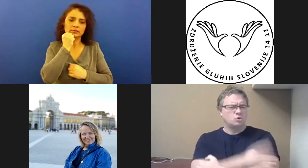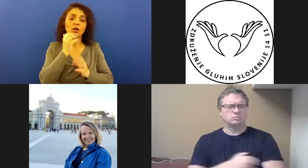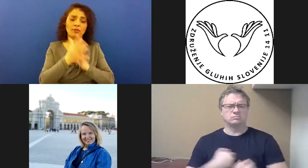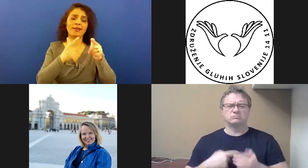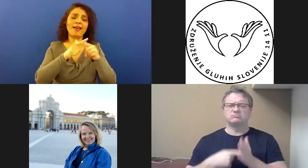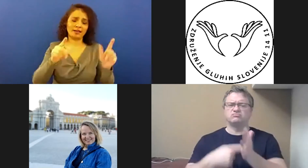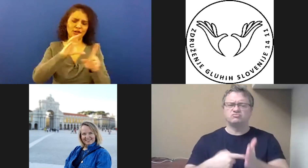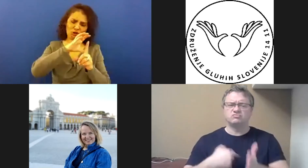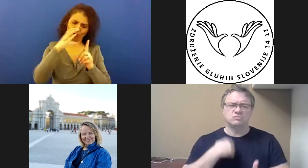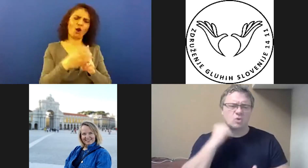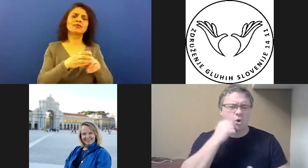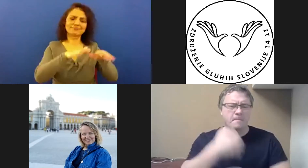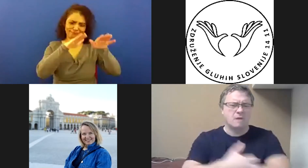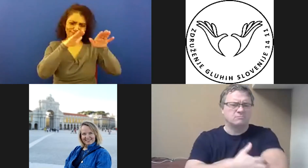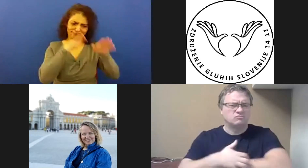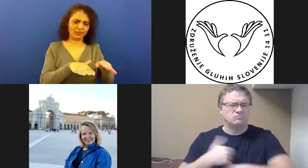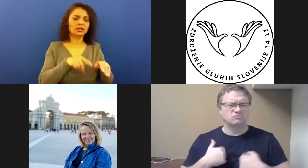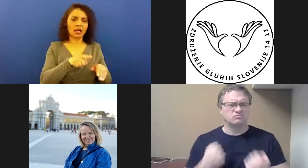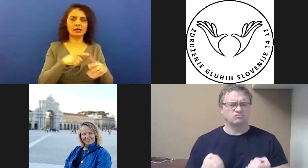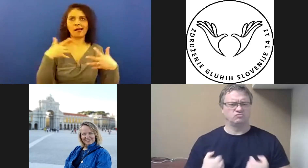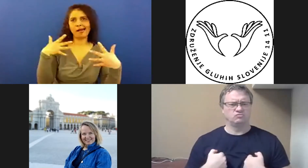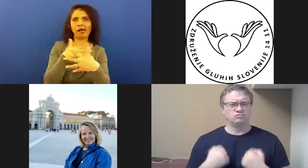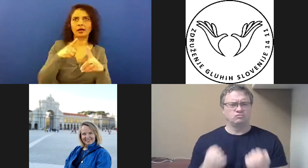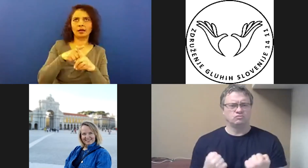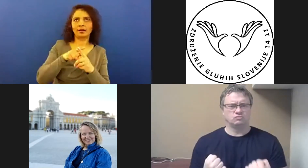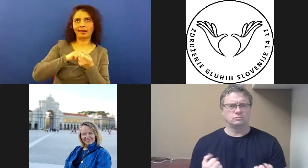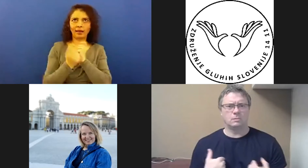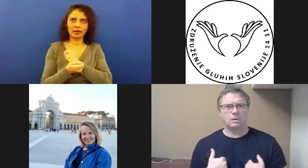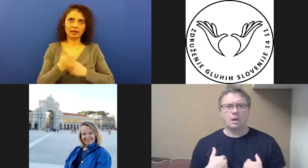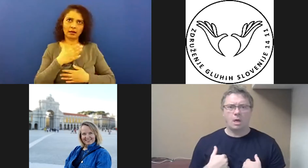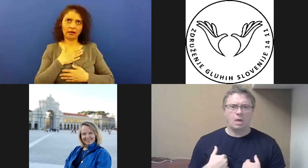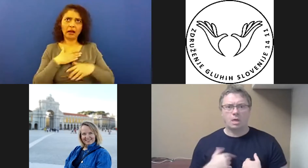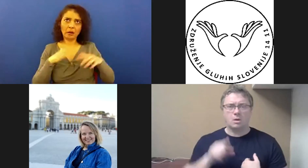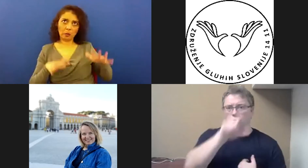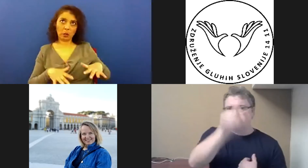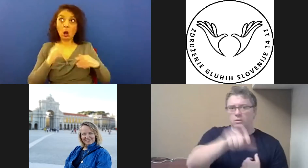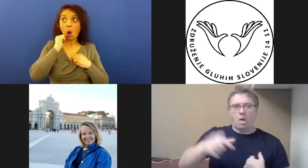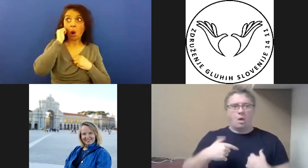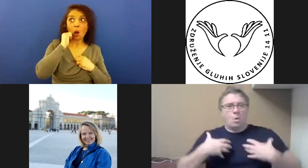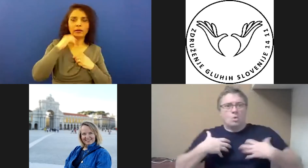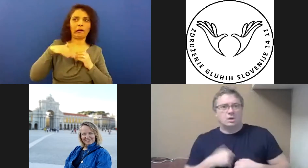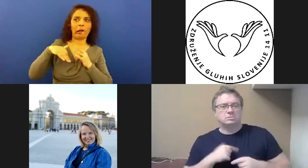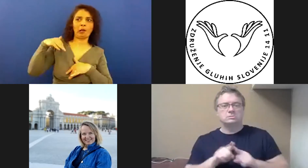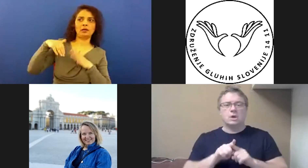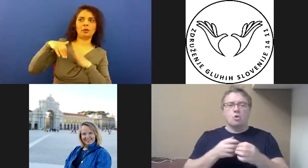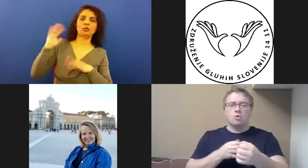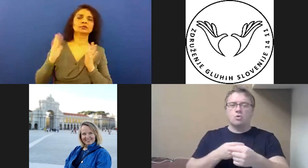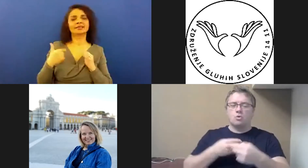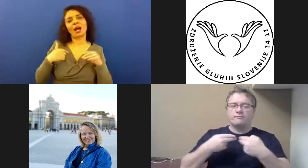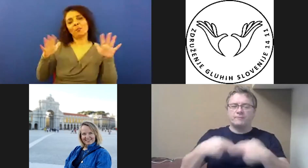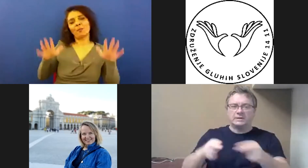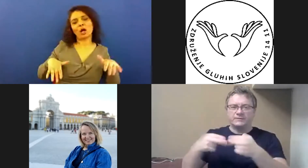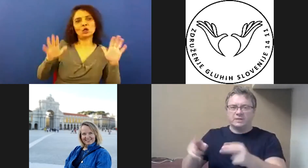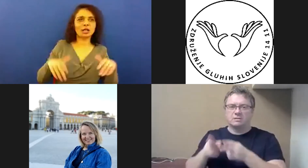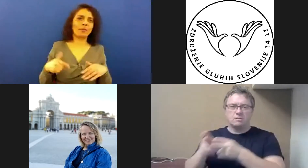Yes, you can come out as a Roma woman. You have your language, you have your culture. You do not have to